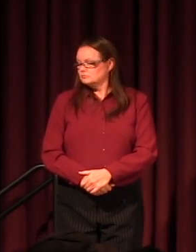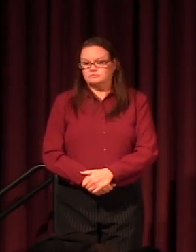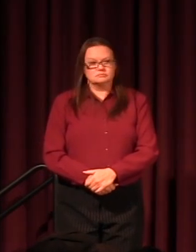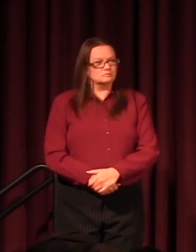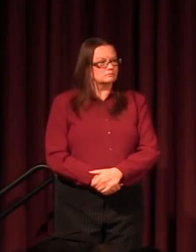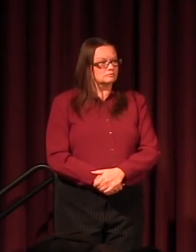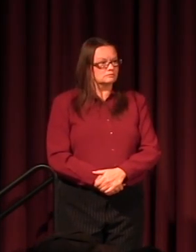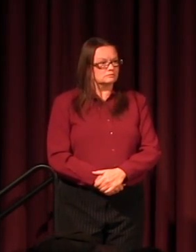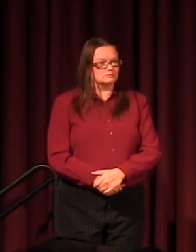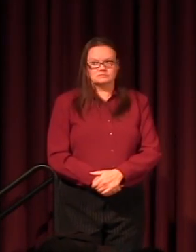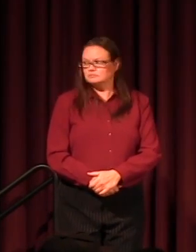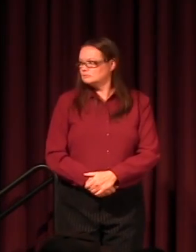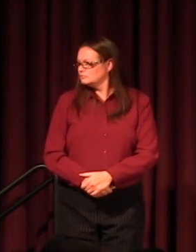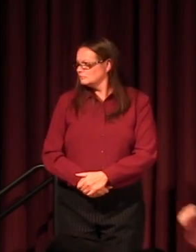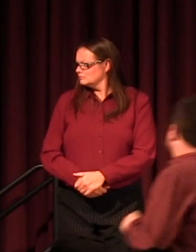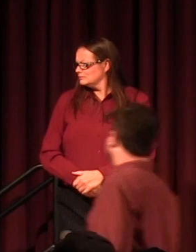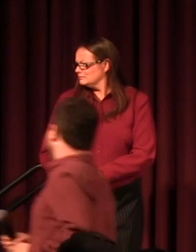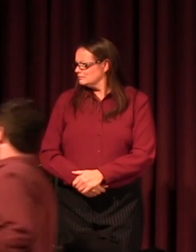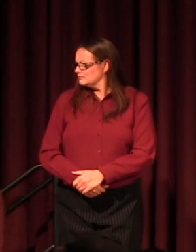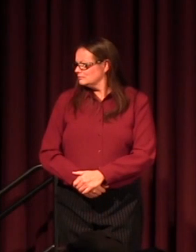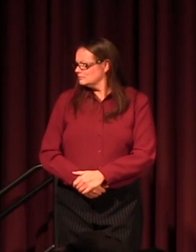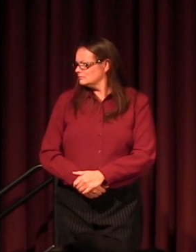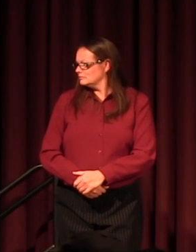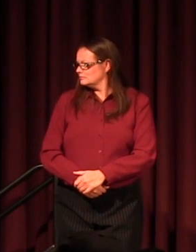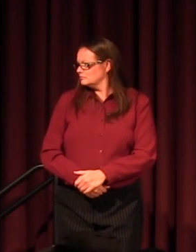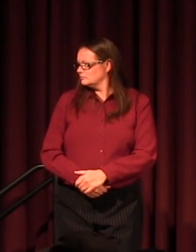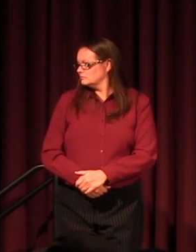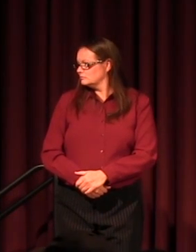Do a little song and dance.